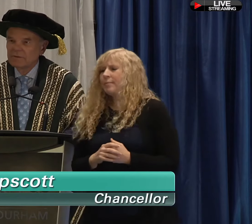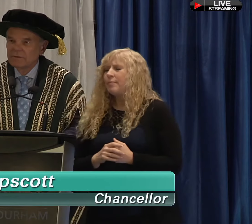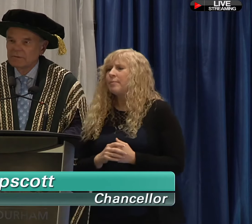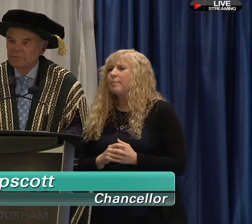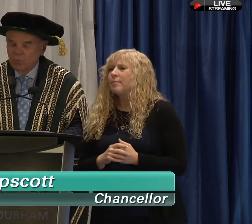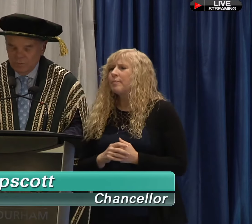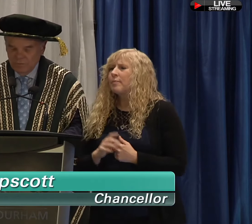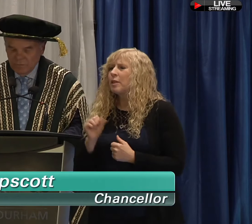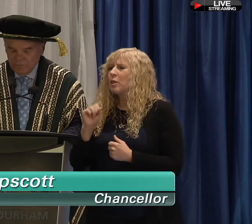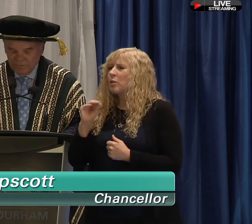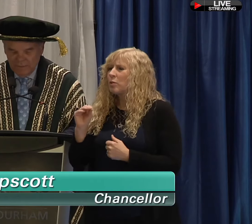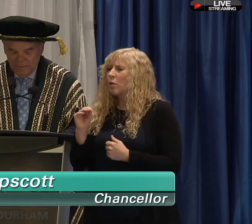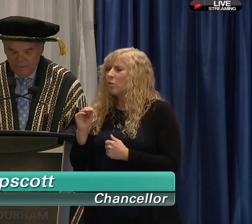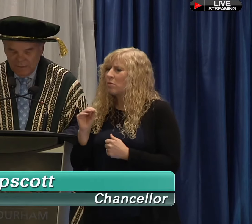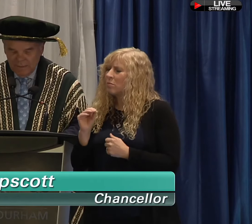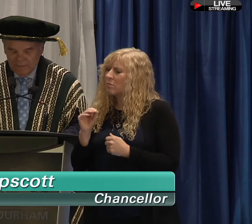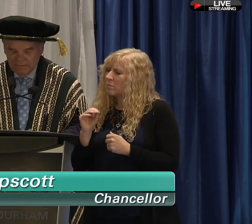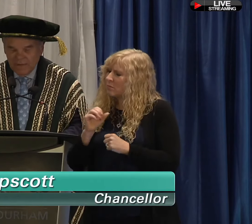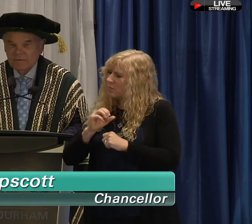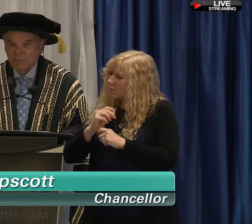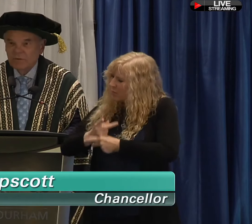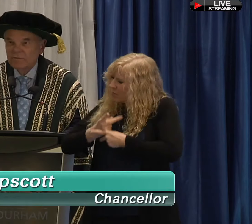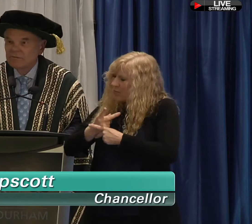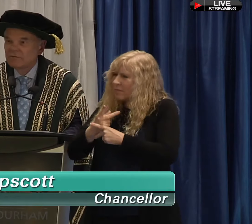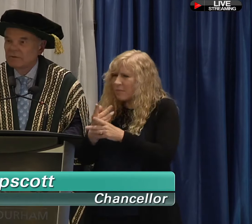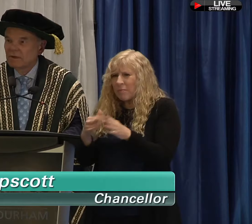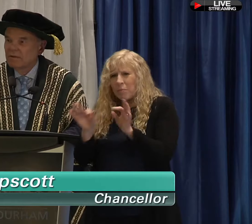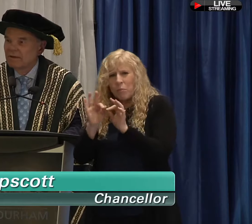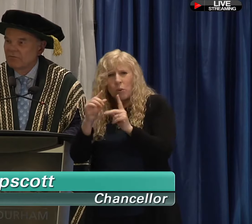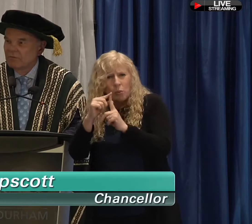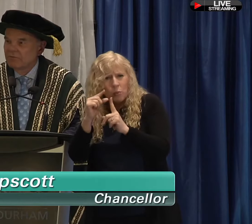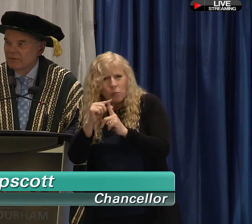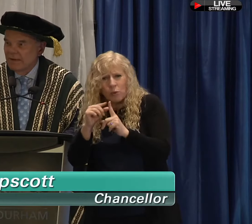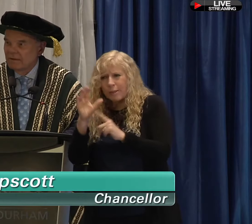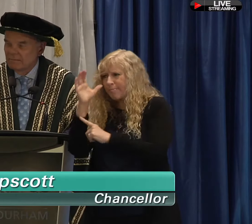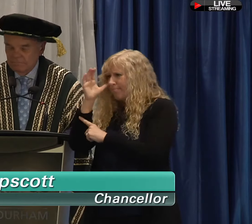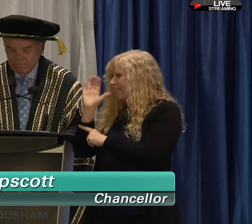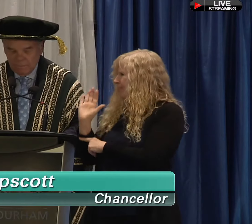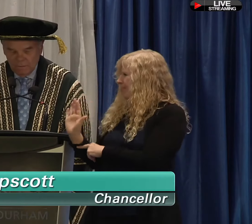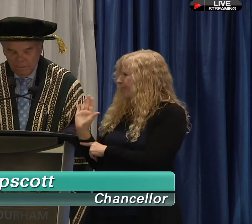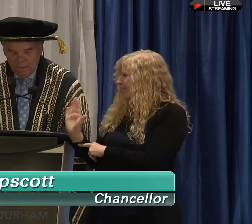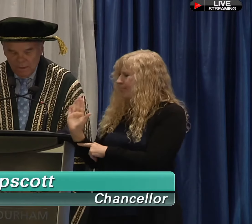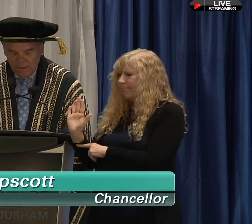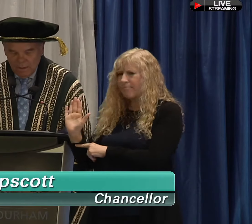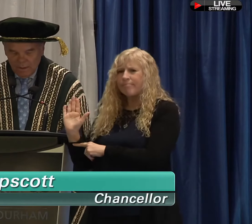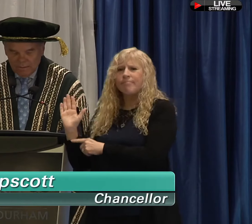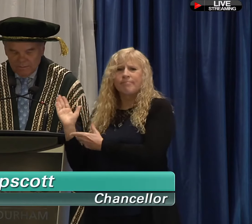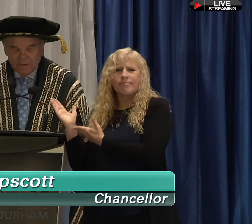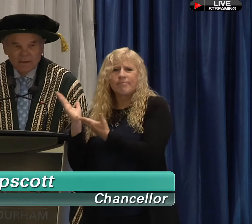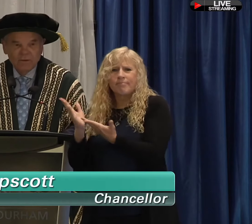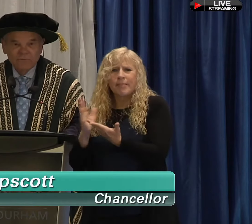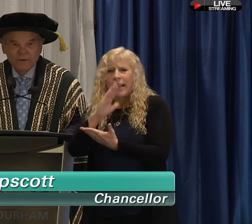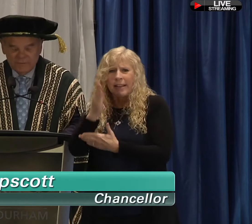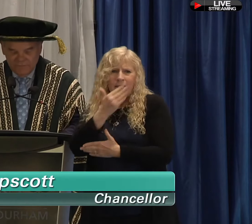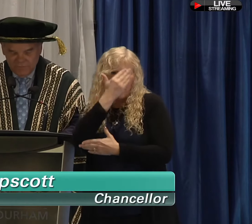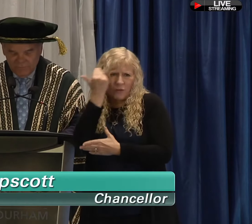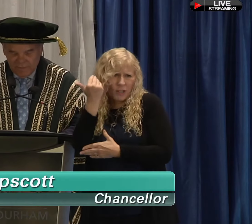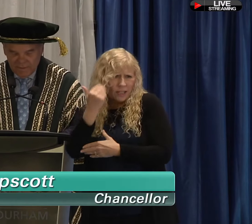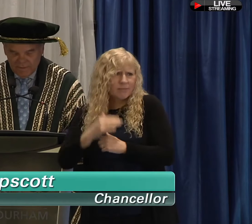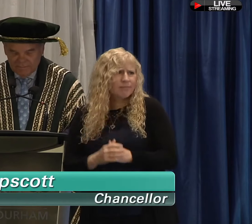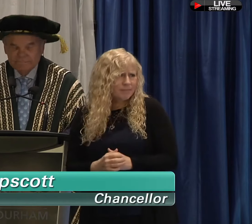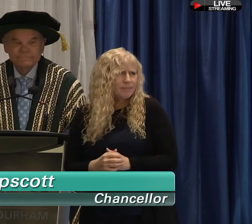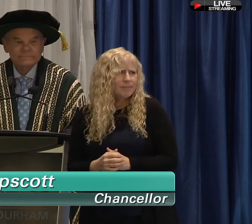heed his important words and take them with us and never forget. I'd also like